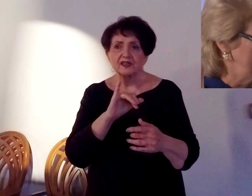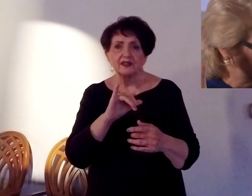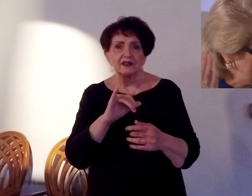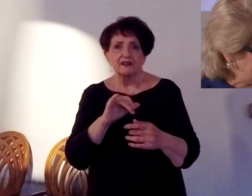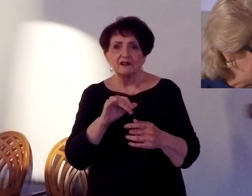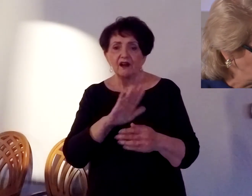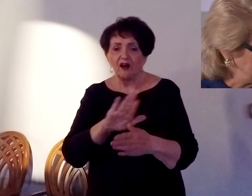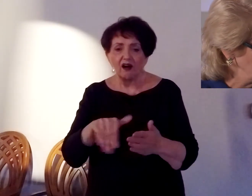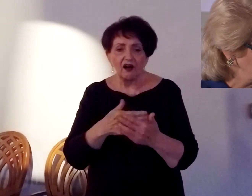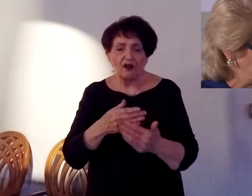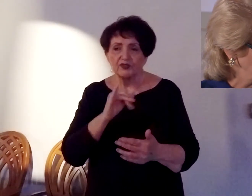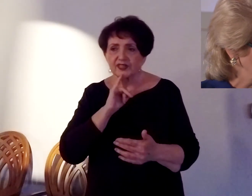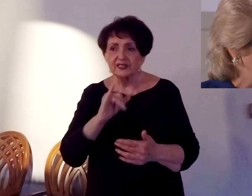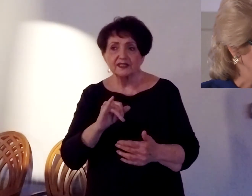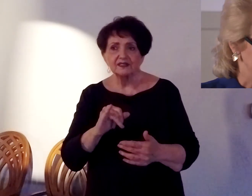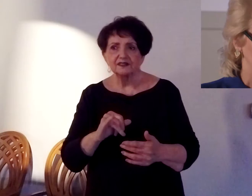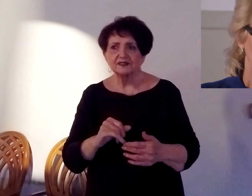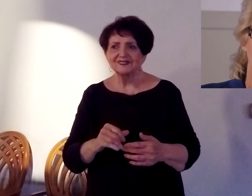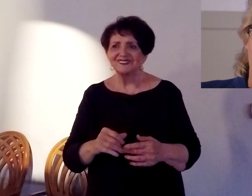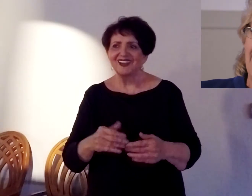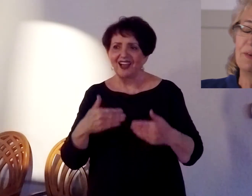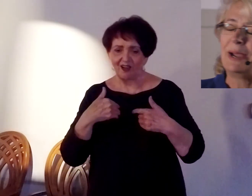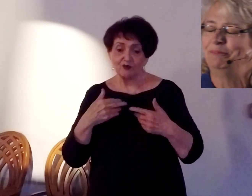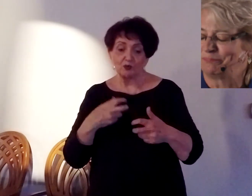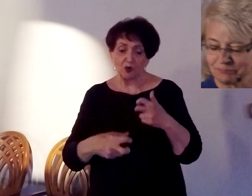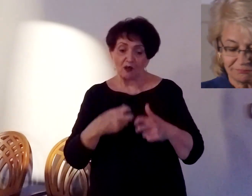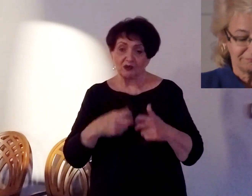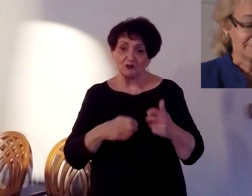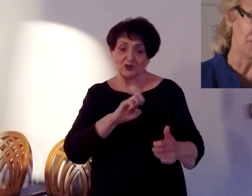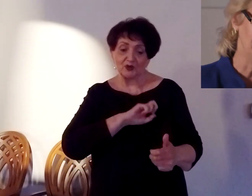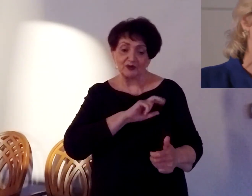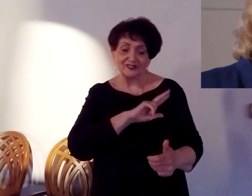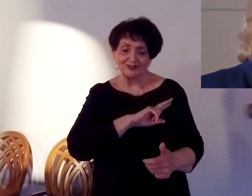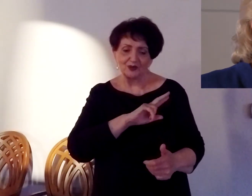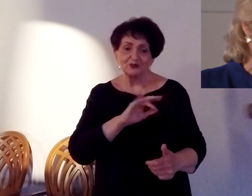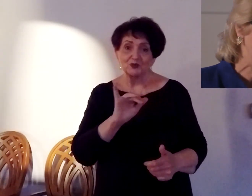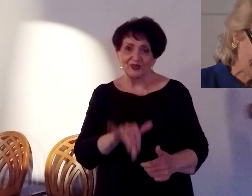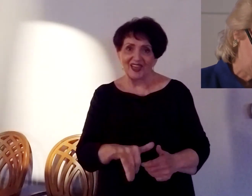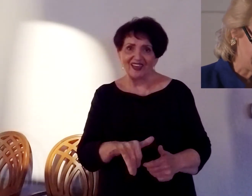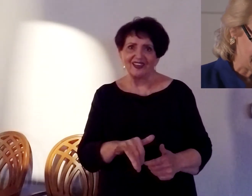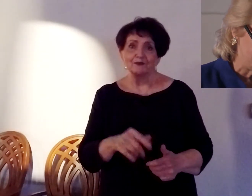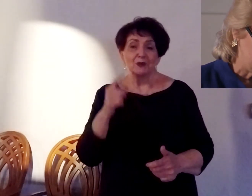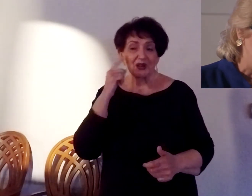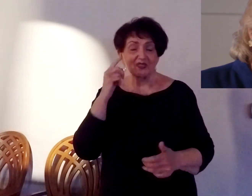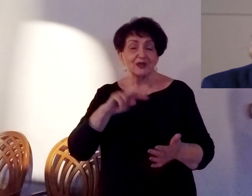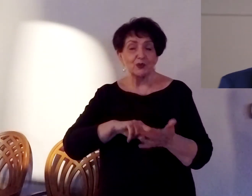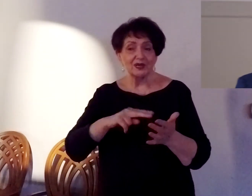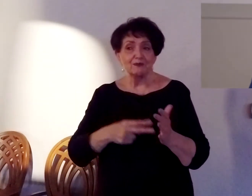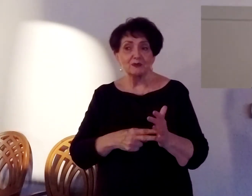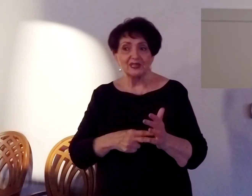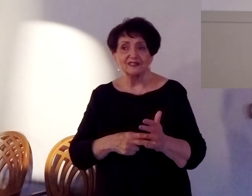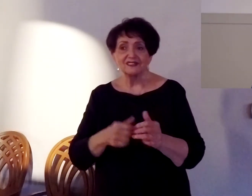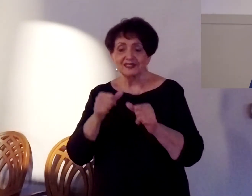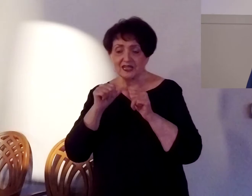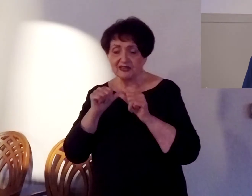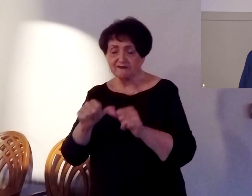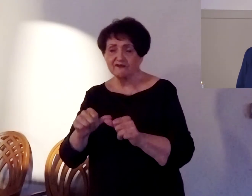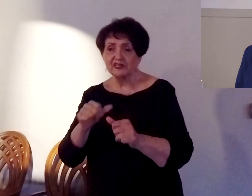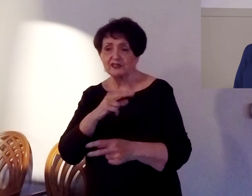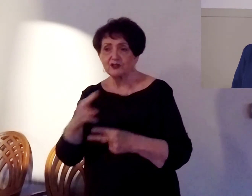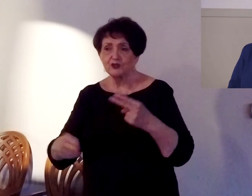I have a real issue when Ernest Holmes says that. Anyway, but I think what he means is that the infinite